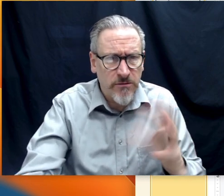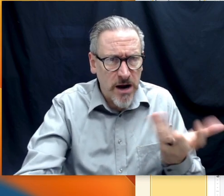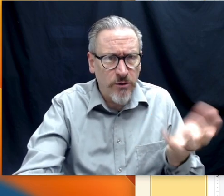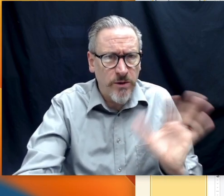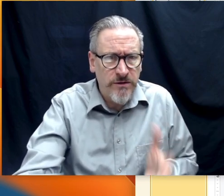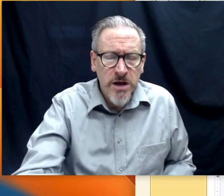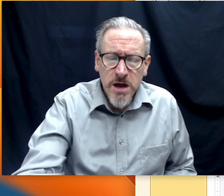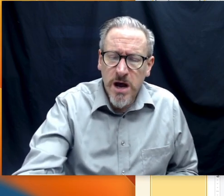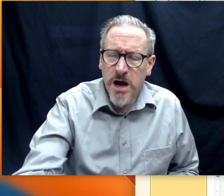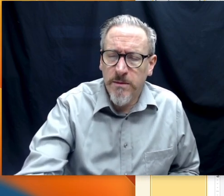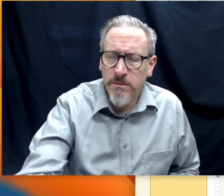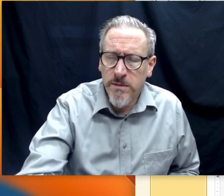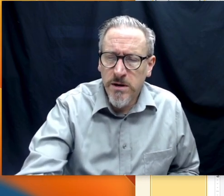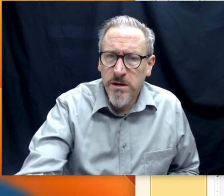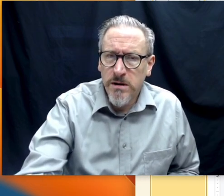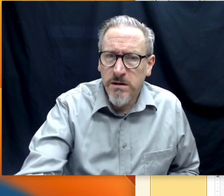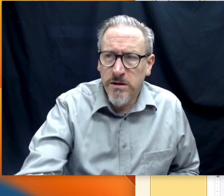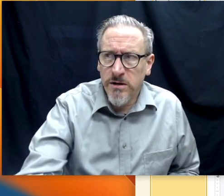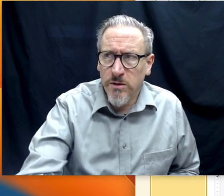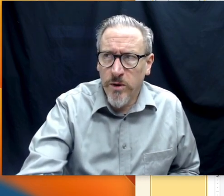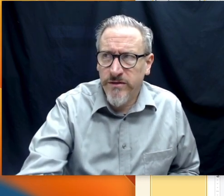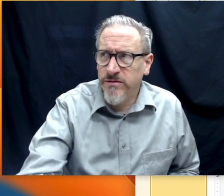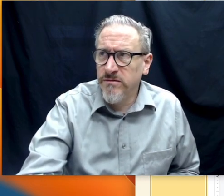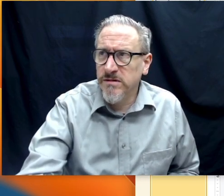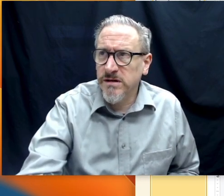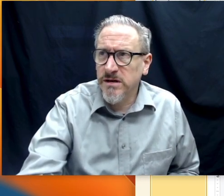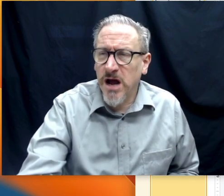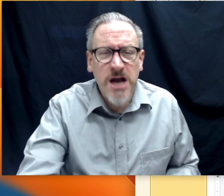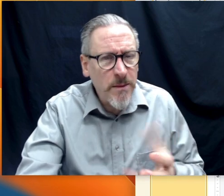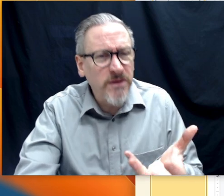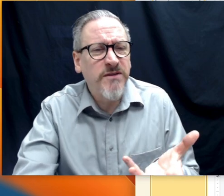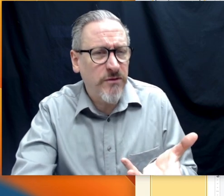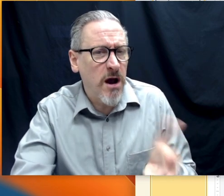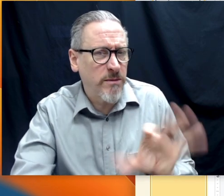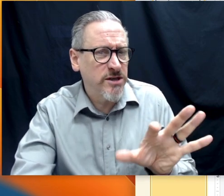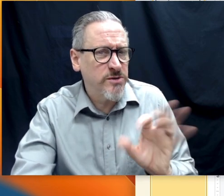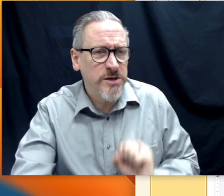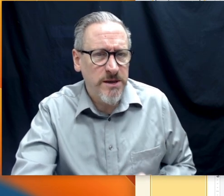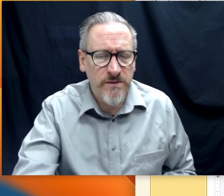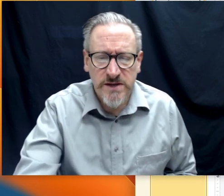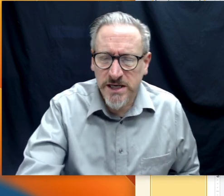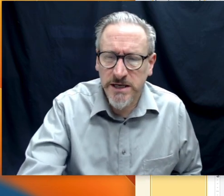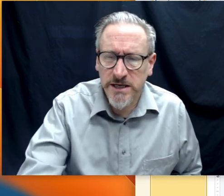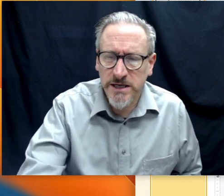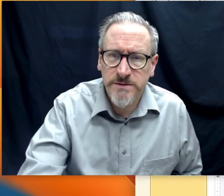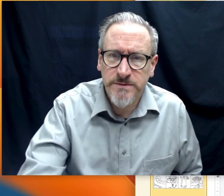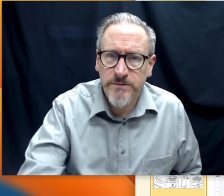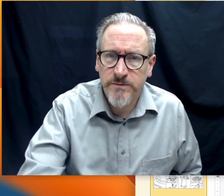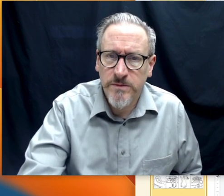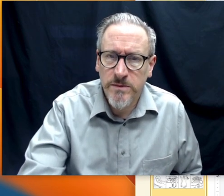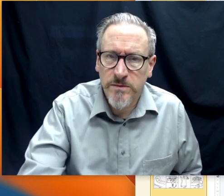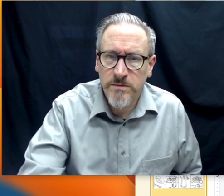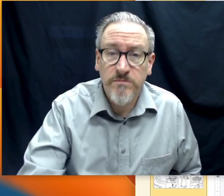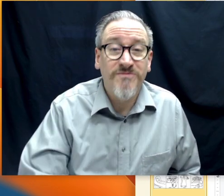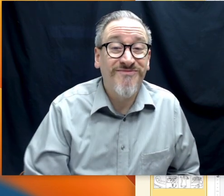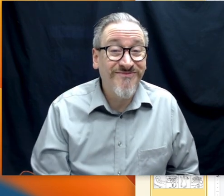playing around um, with a couple of different options with some of the signs.